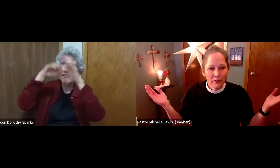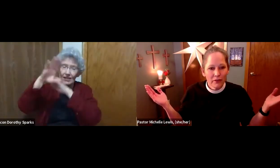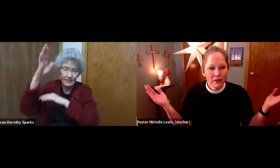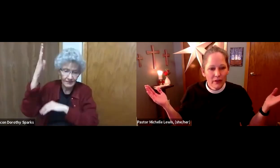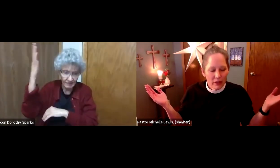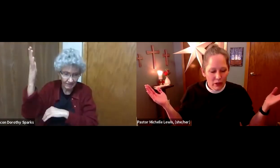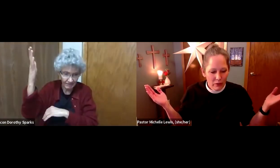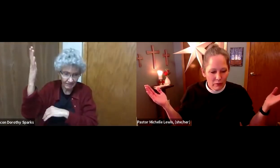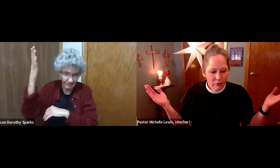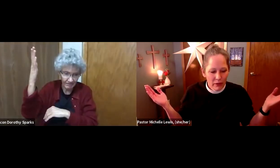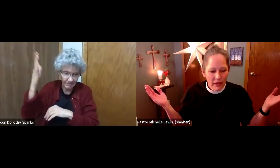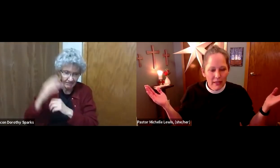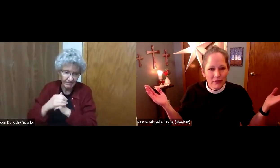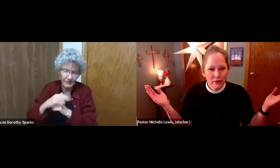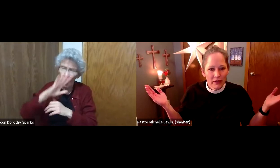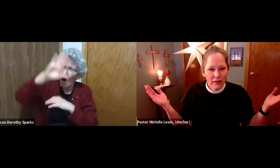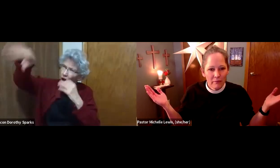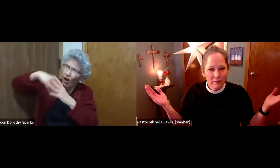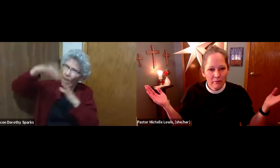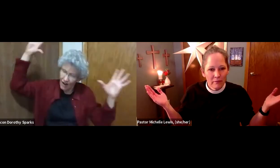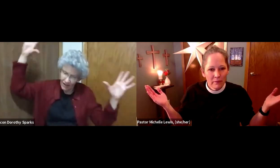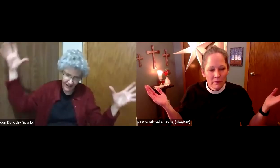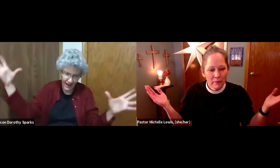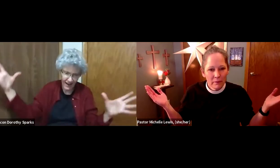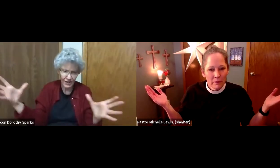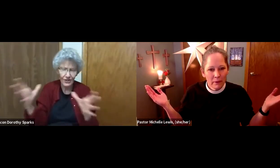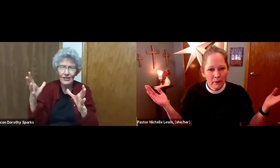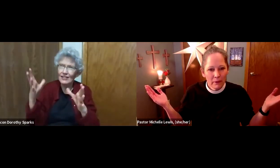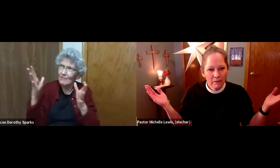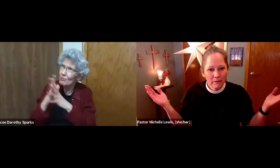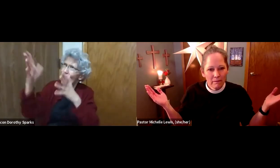earth, we praise your name.